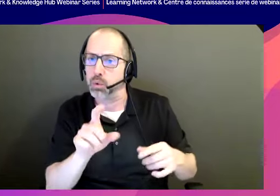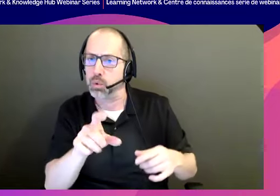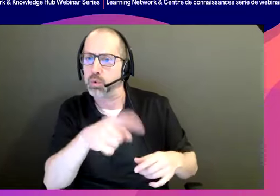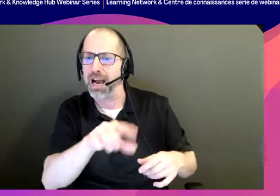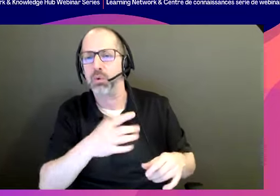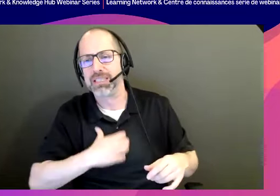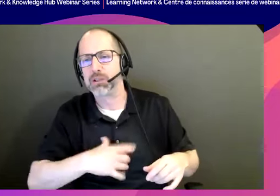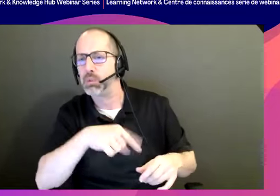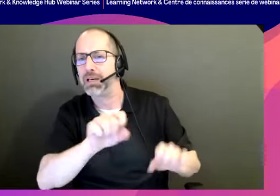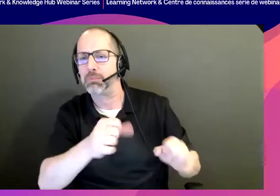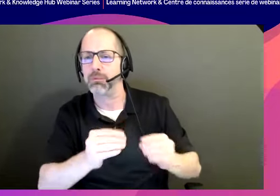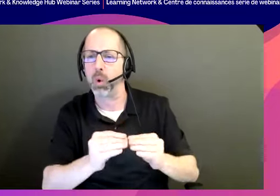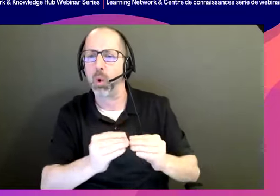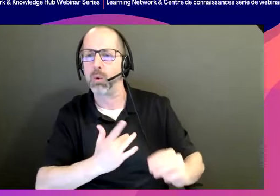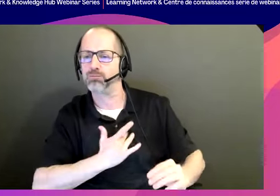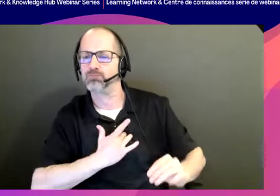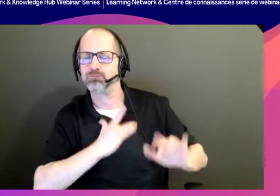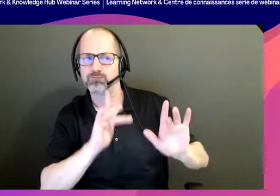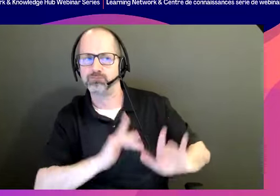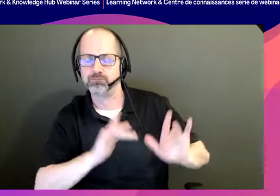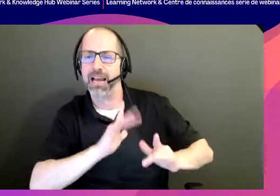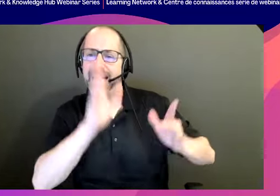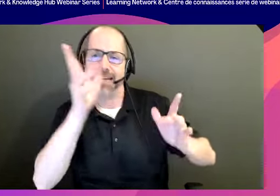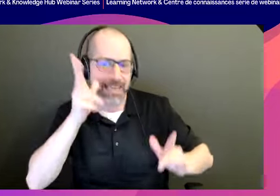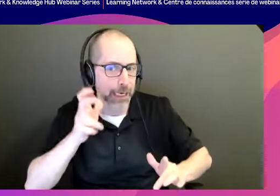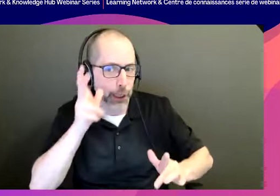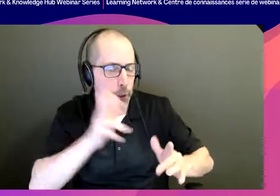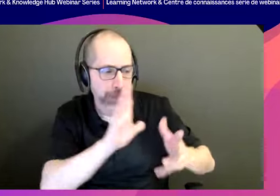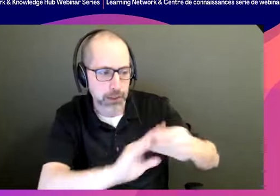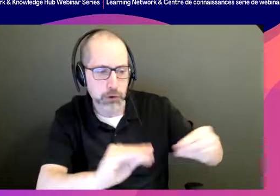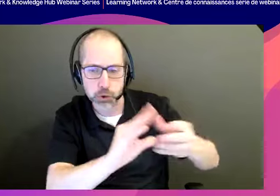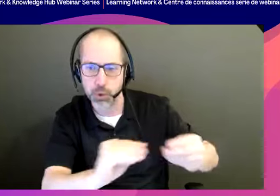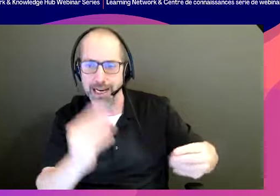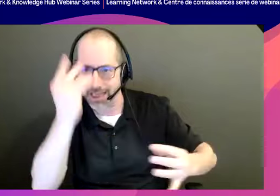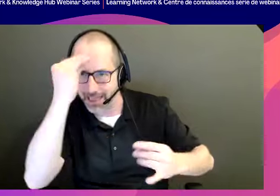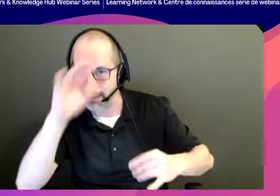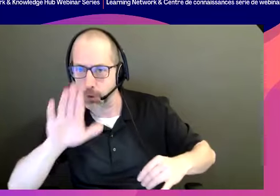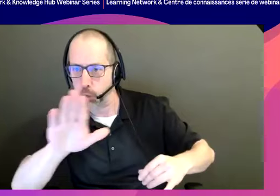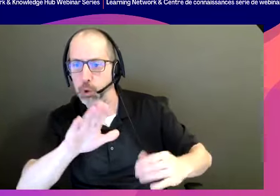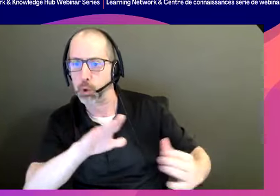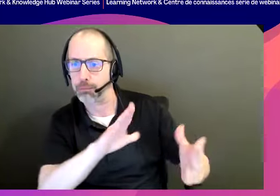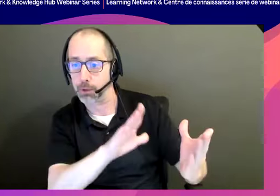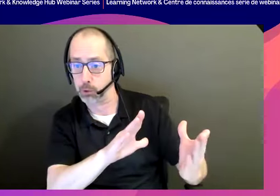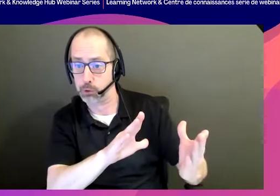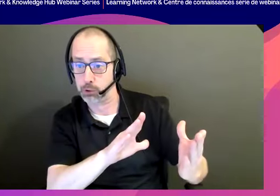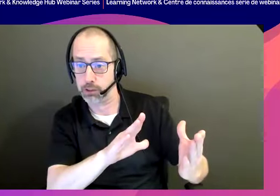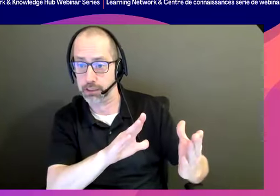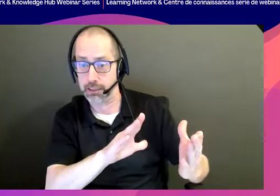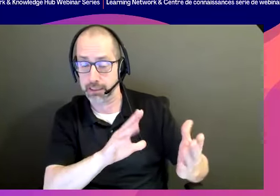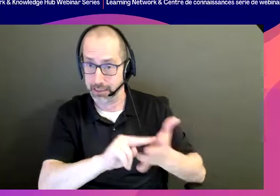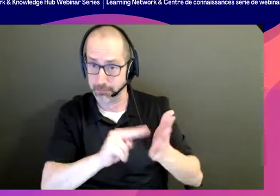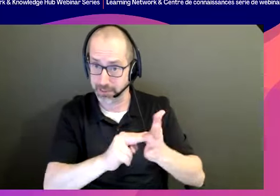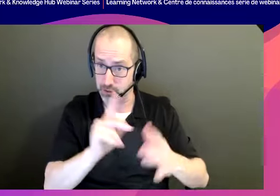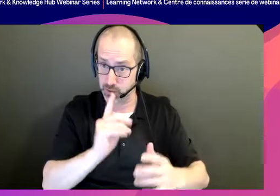story is and really think about your approach. Are you enforcing the separation that